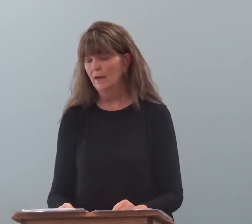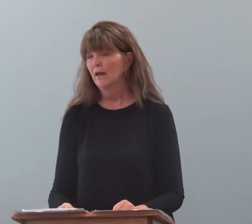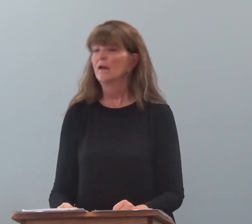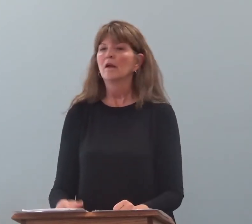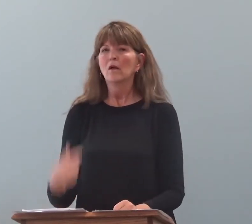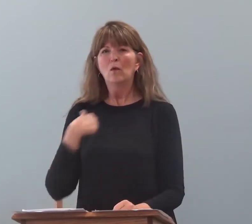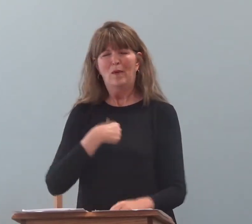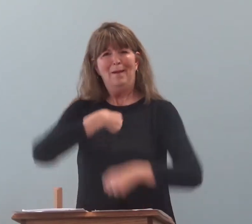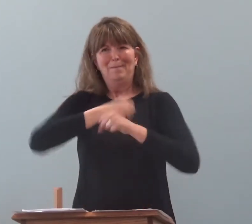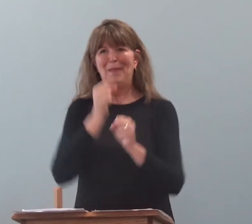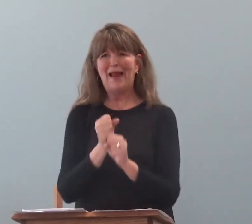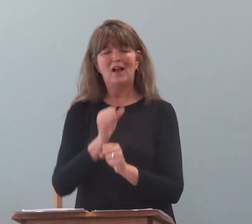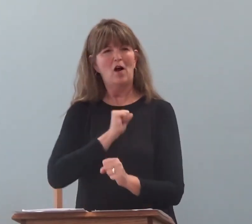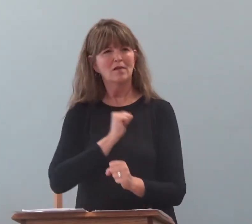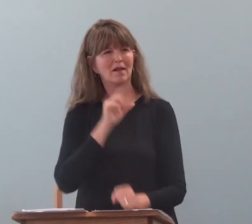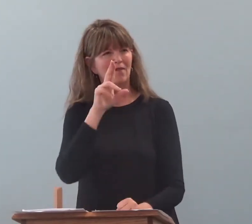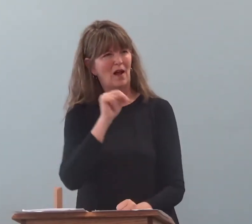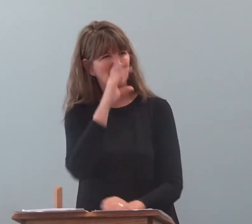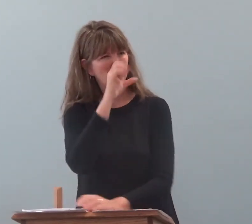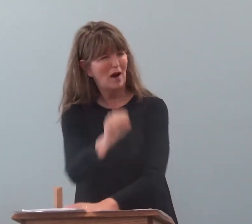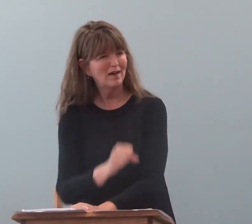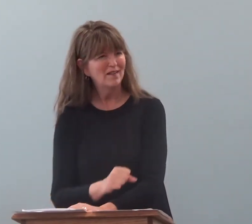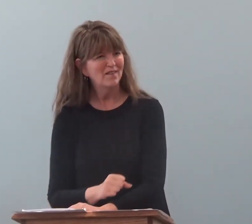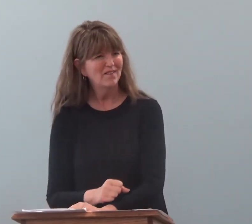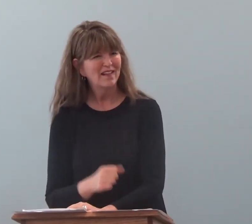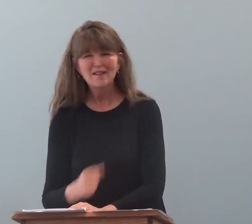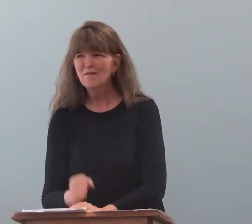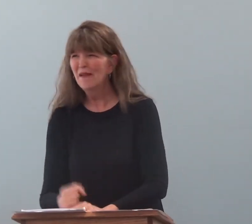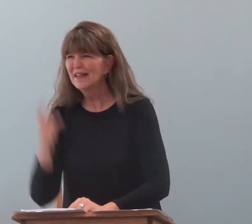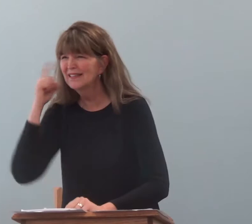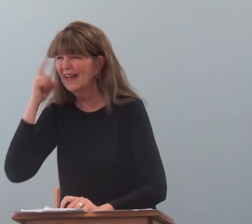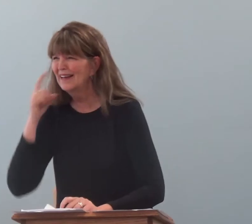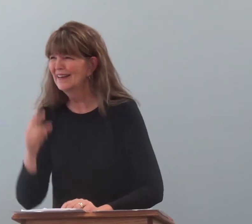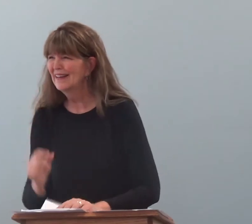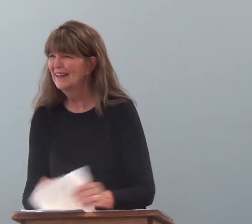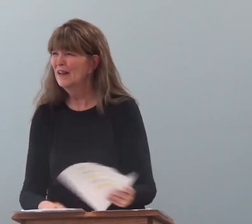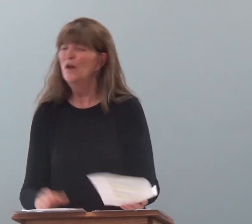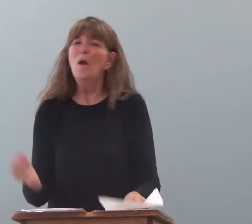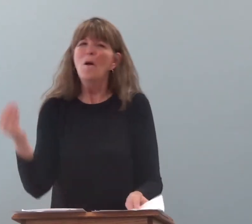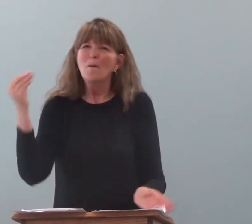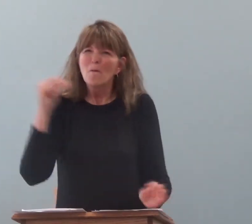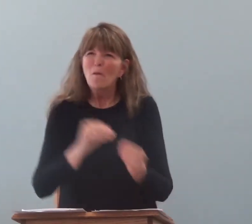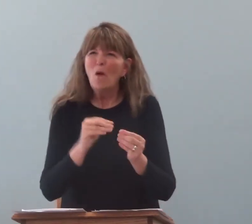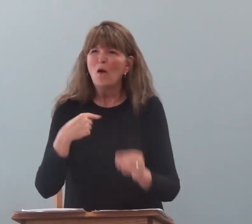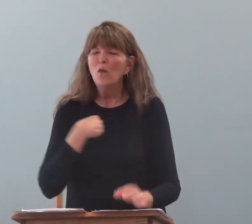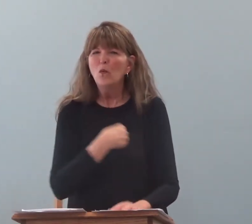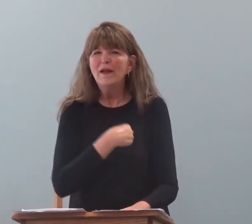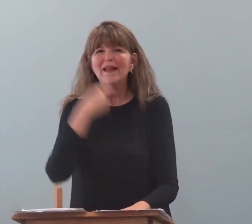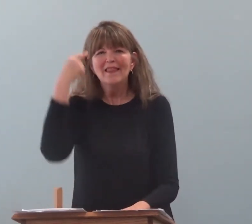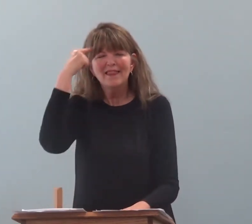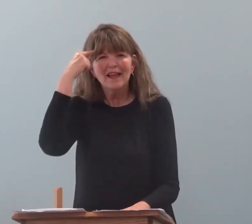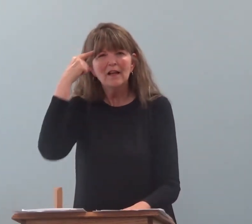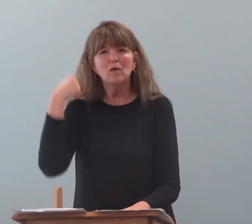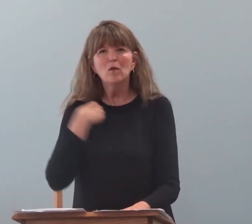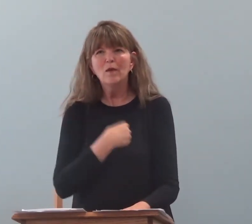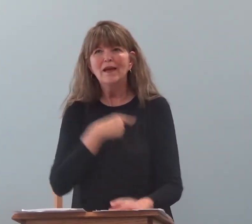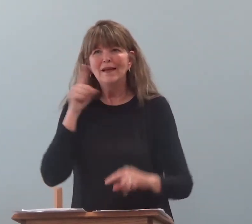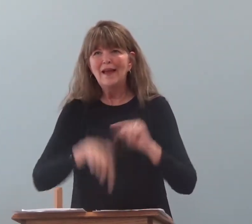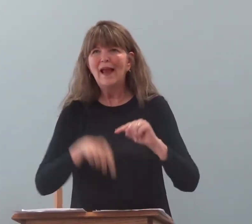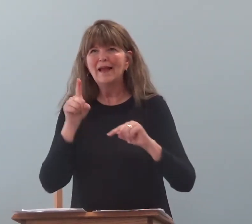tell ourselves that we don't have any skills, that we are unattractive, because the more we think that and use that type of self-talk, the more unattractive